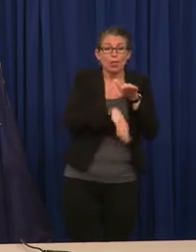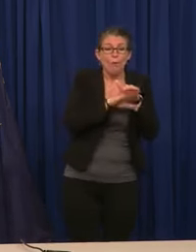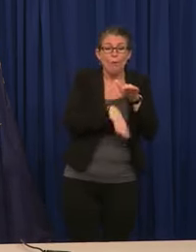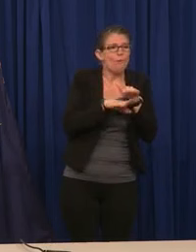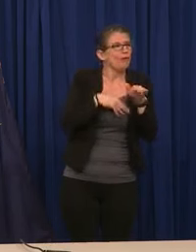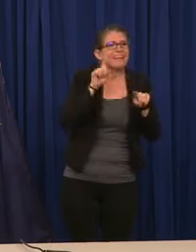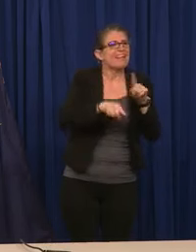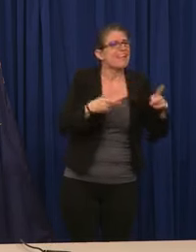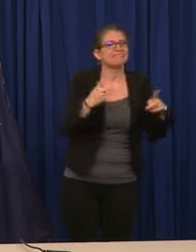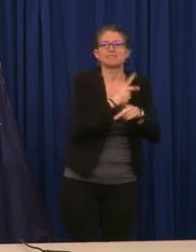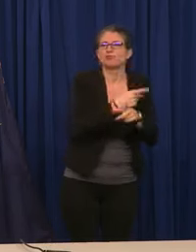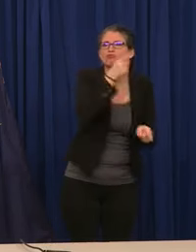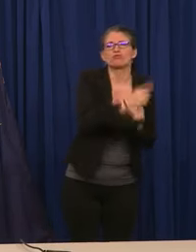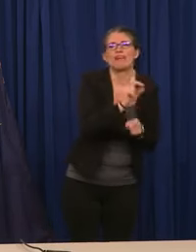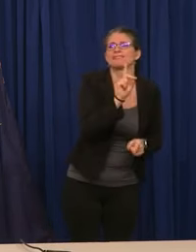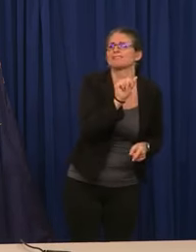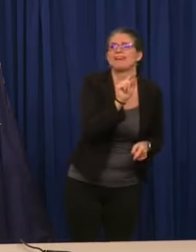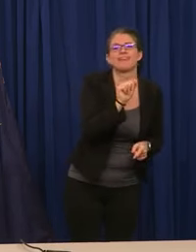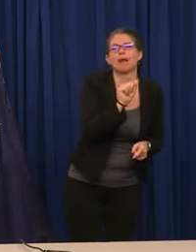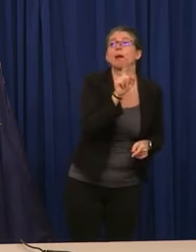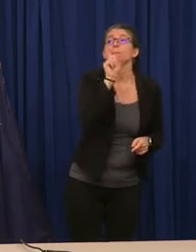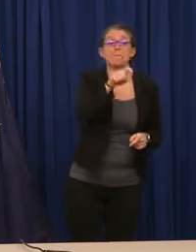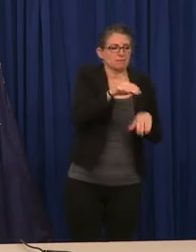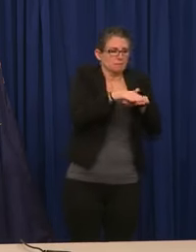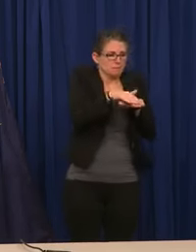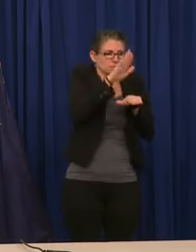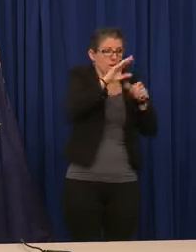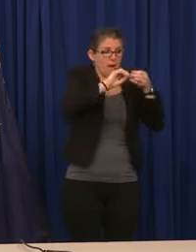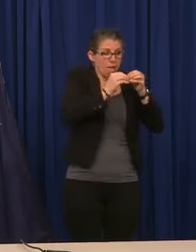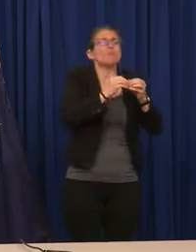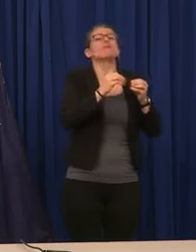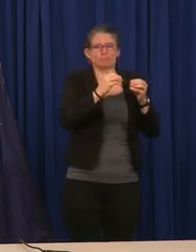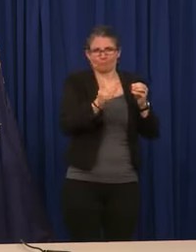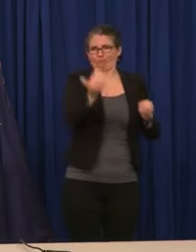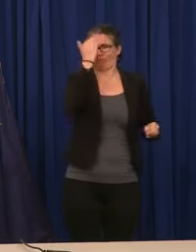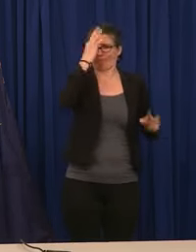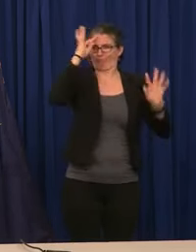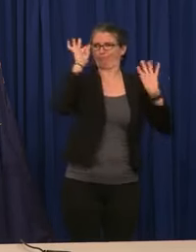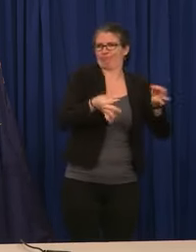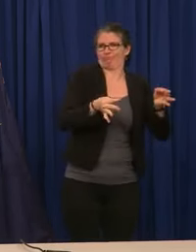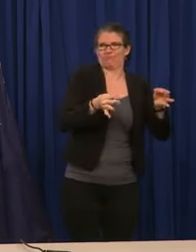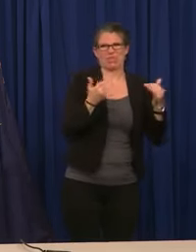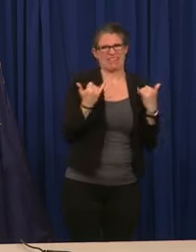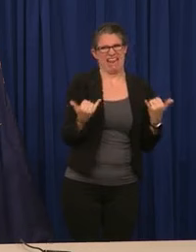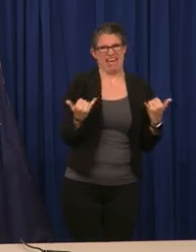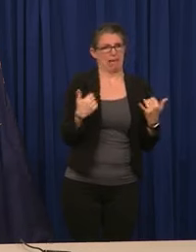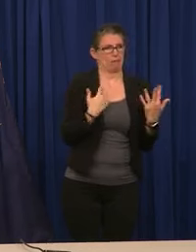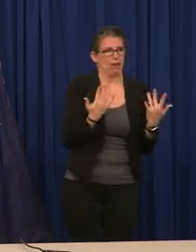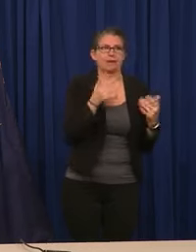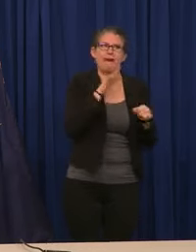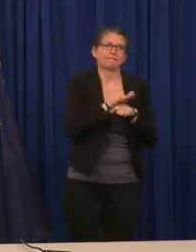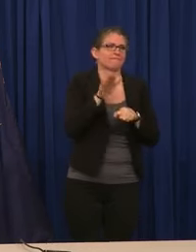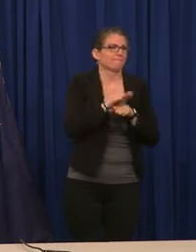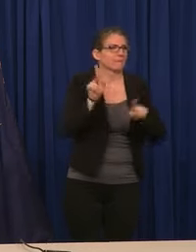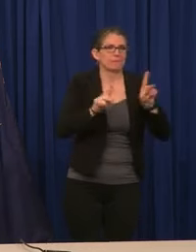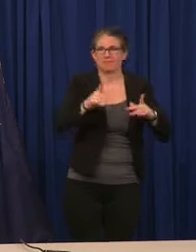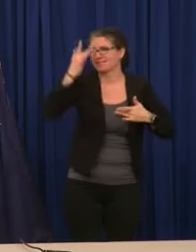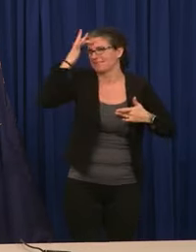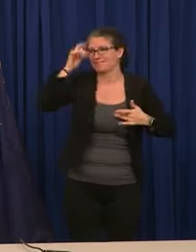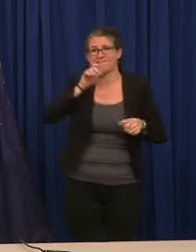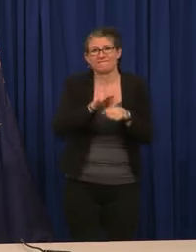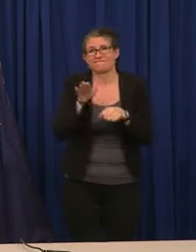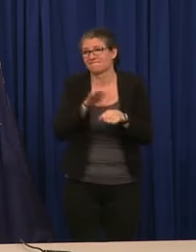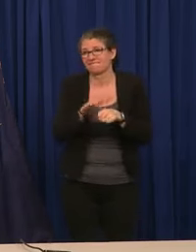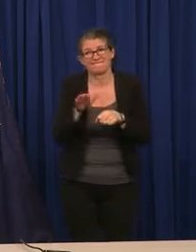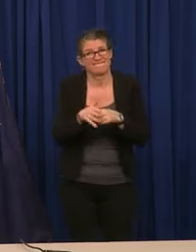team is now really trying to get a better handle on what the exposure levels are and what the risk levels are. So when we've